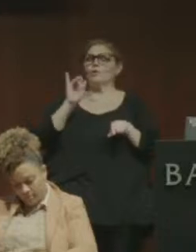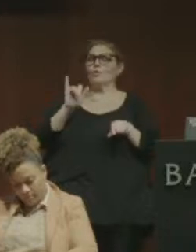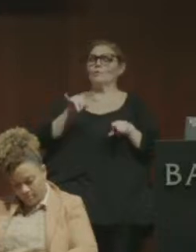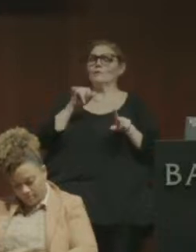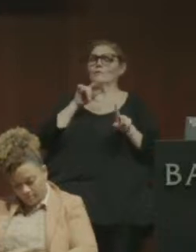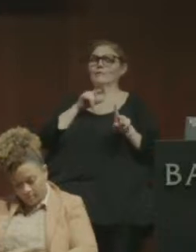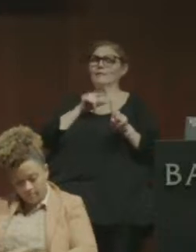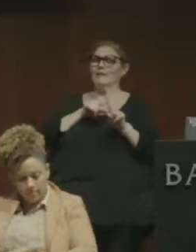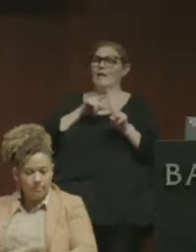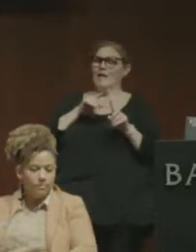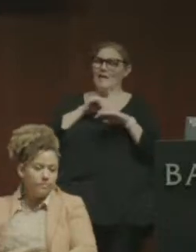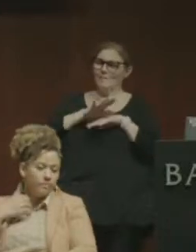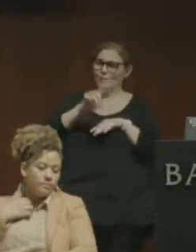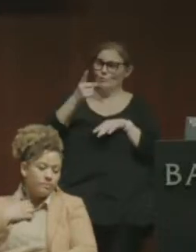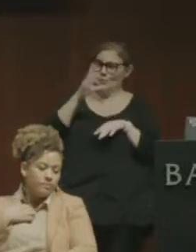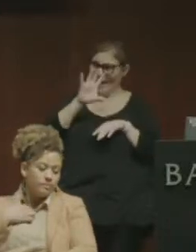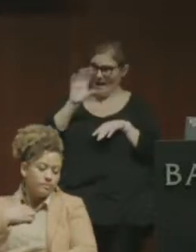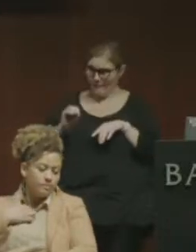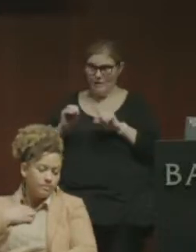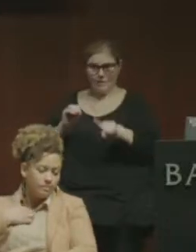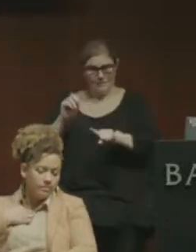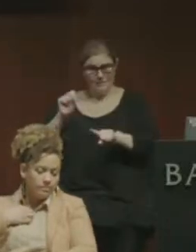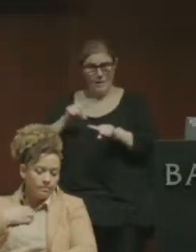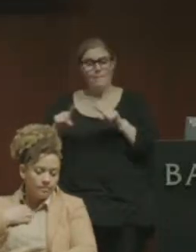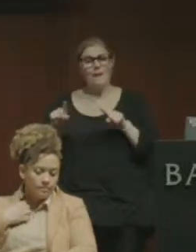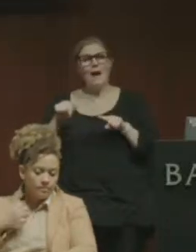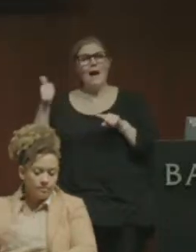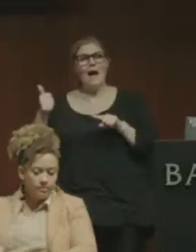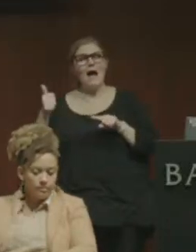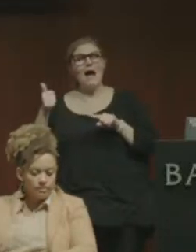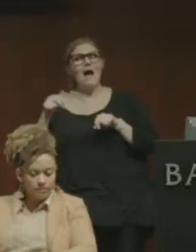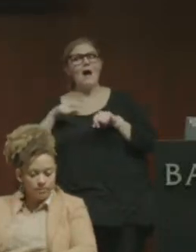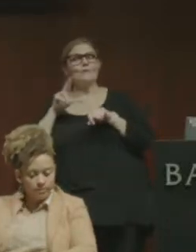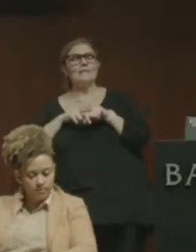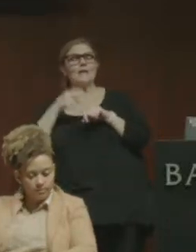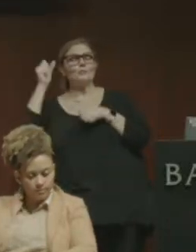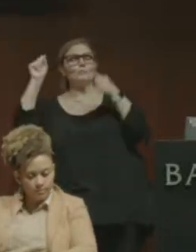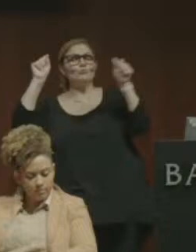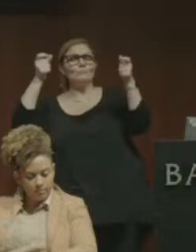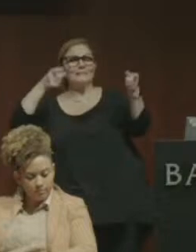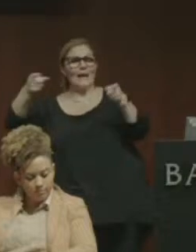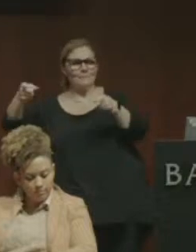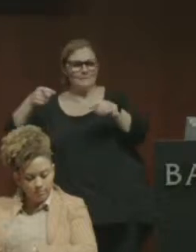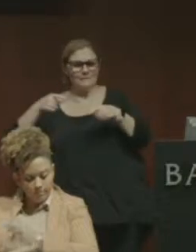influenced not only African societies, but even how nationalist movements unfold.